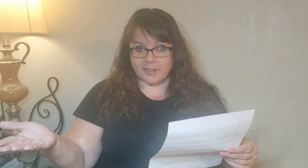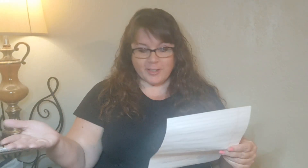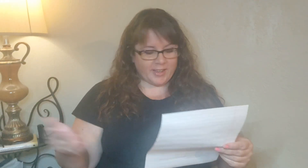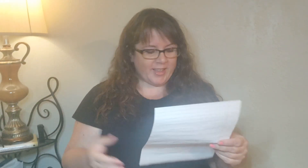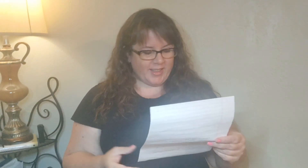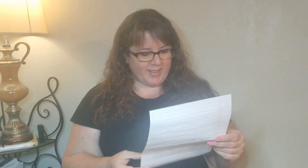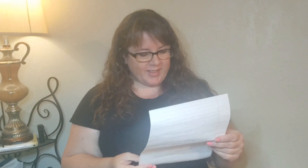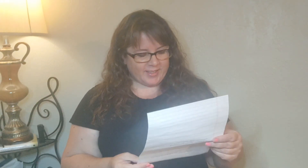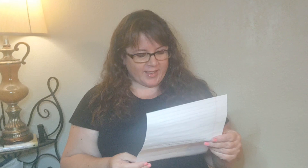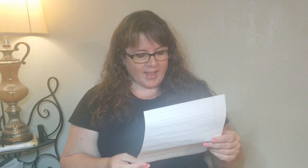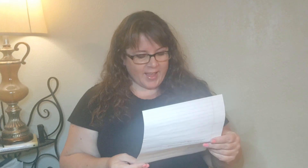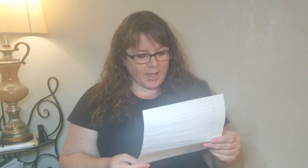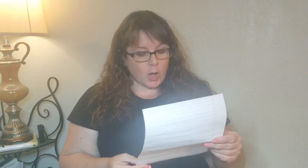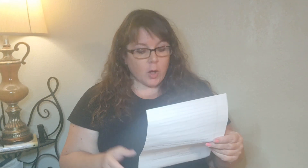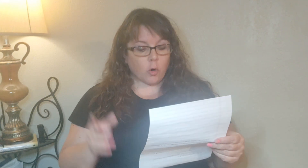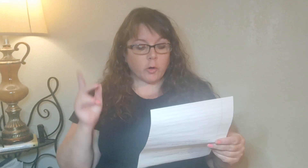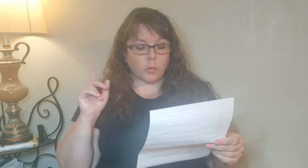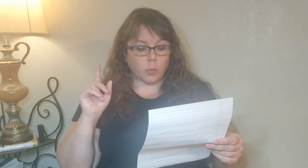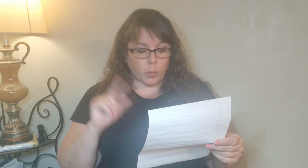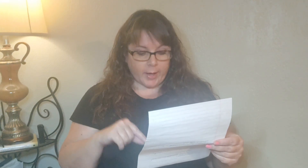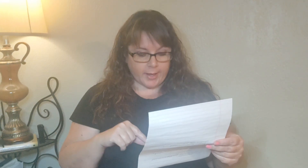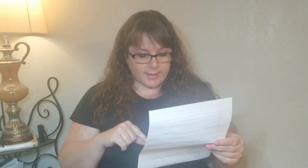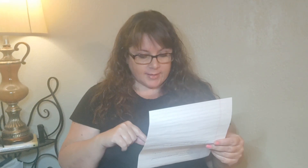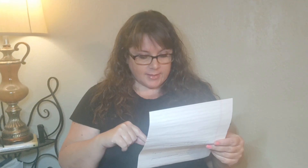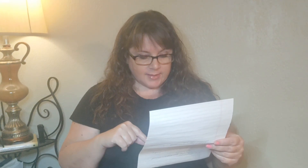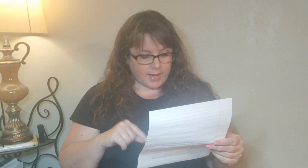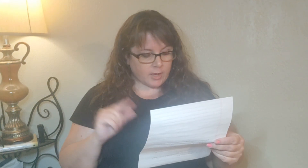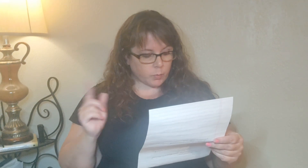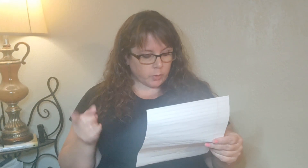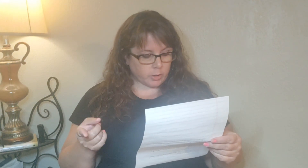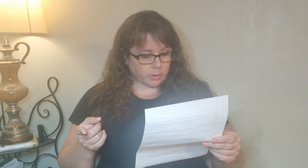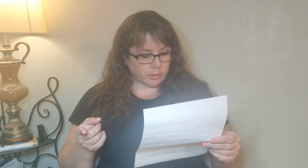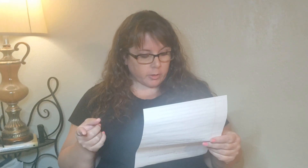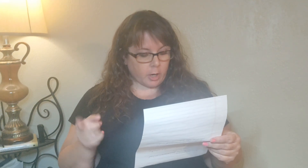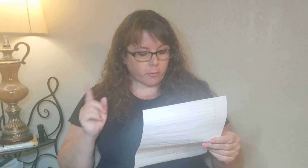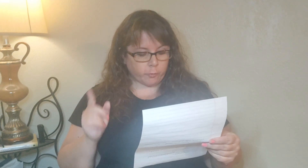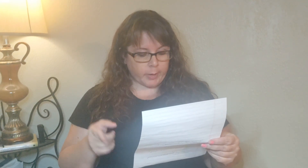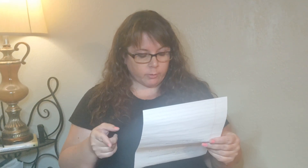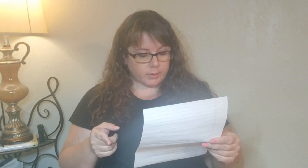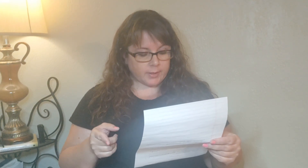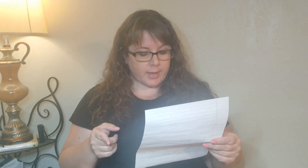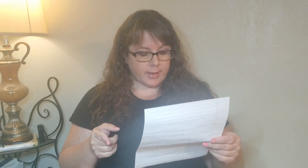are, or was and were are frequently